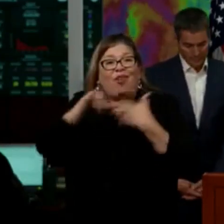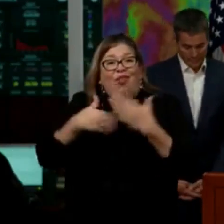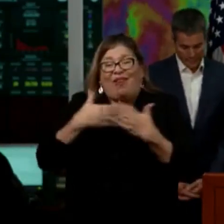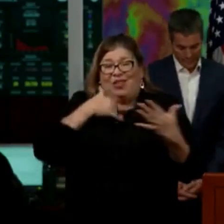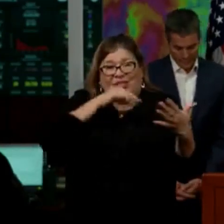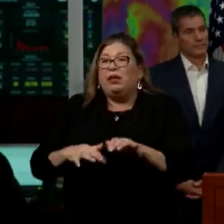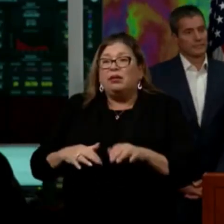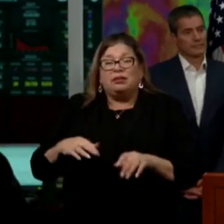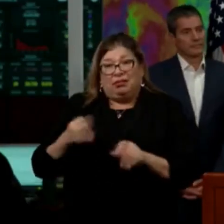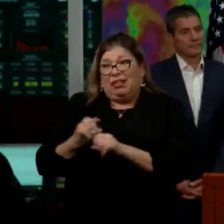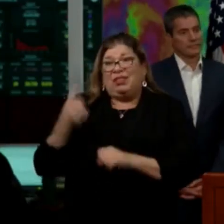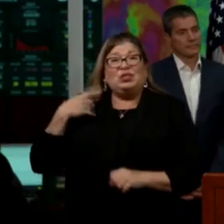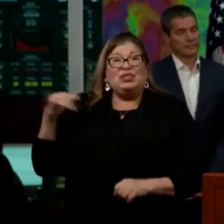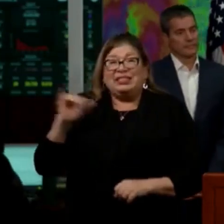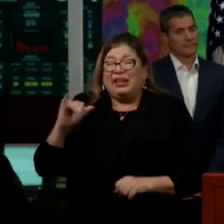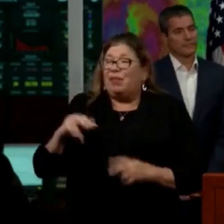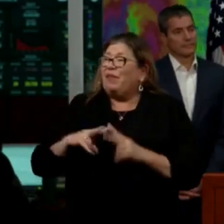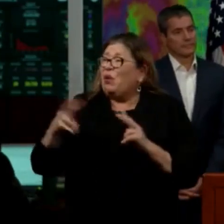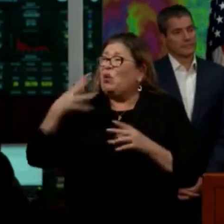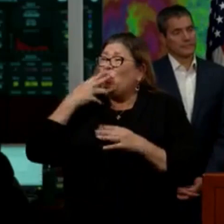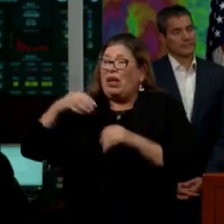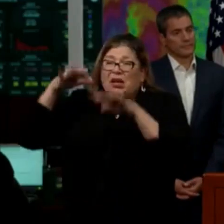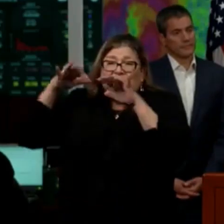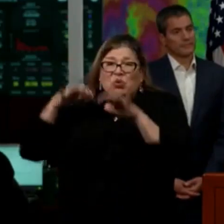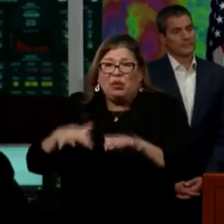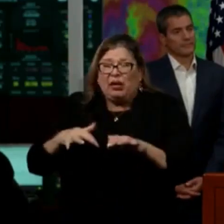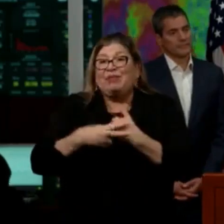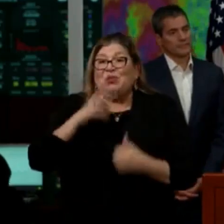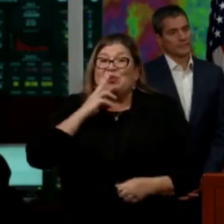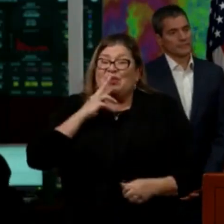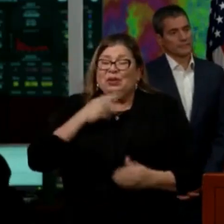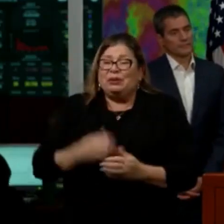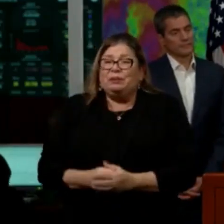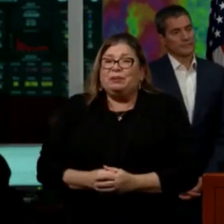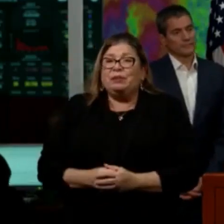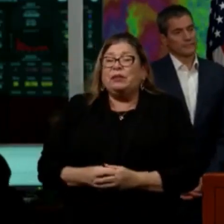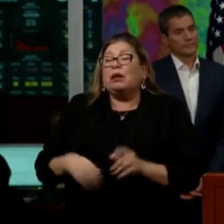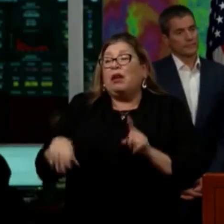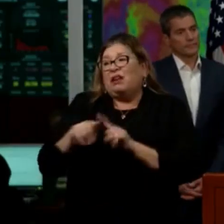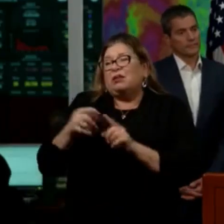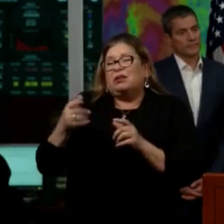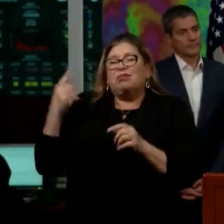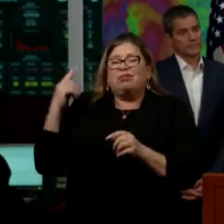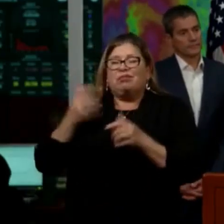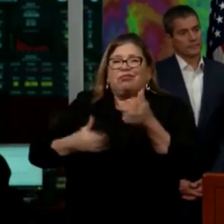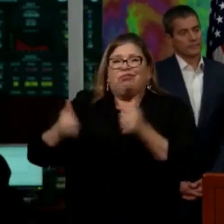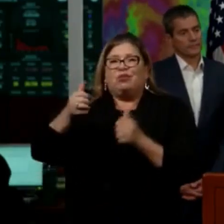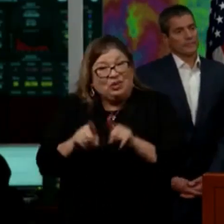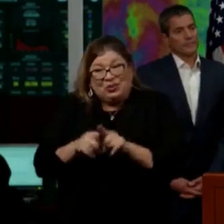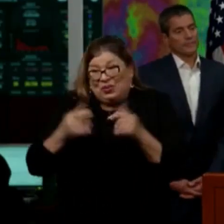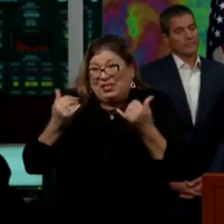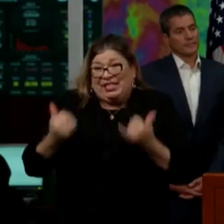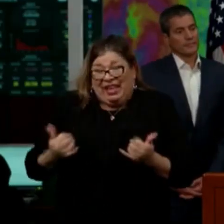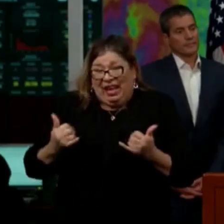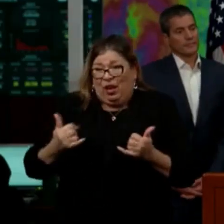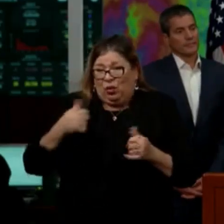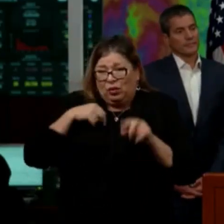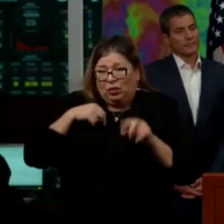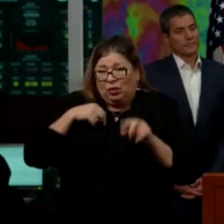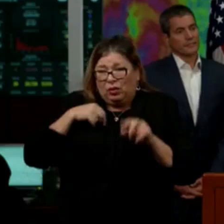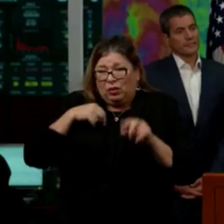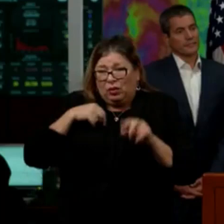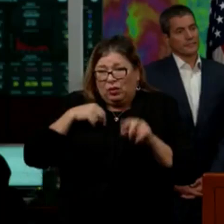have more very wet events in the middle of a drought. So we are moving a lot more water, intense floods moving through